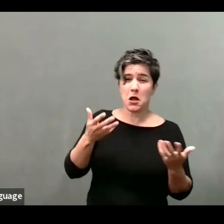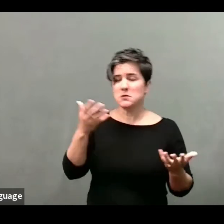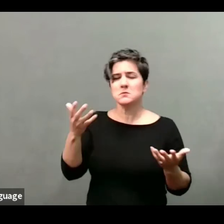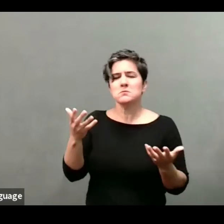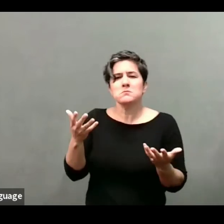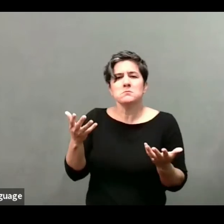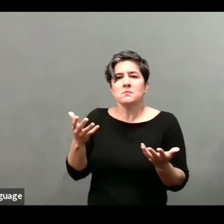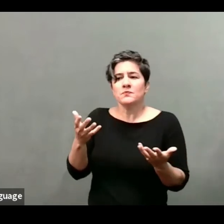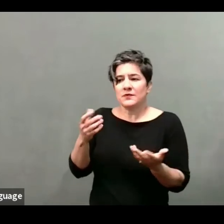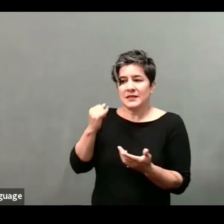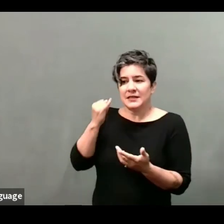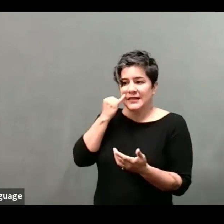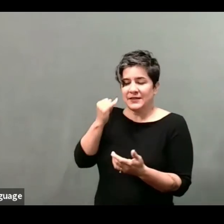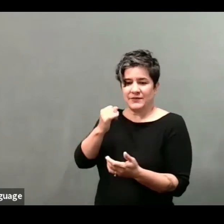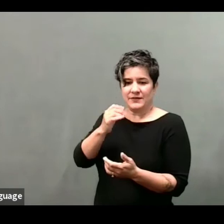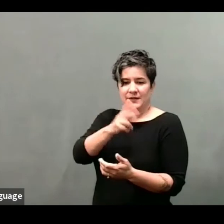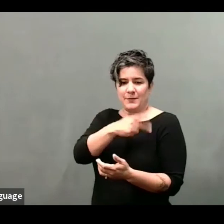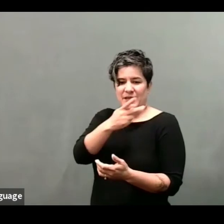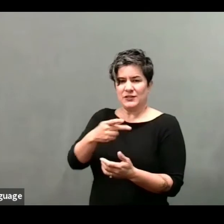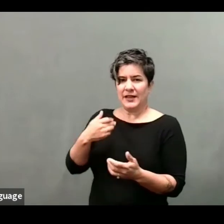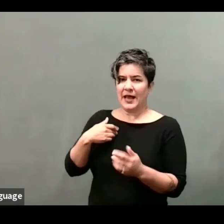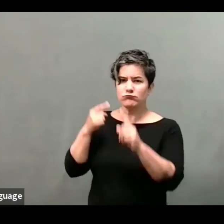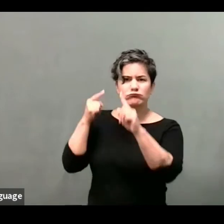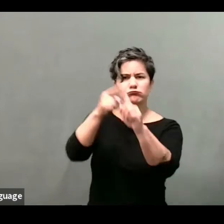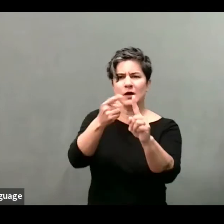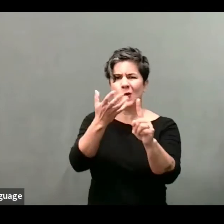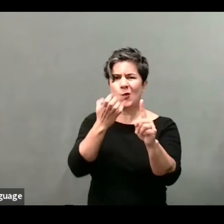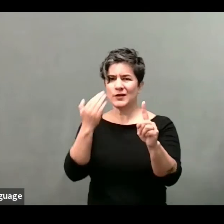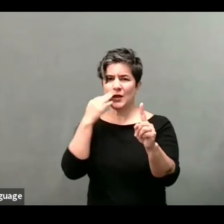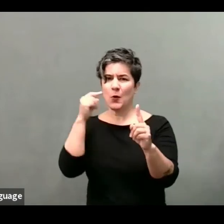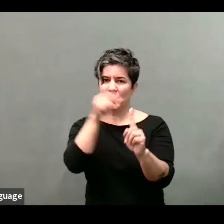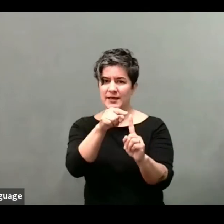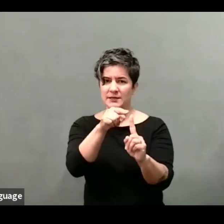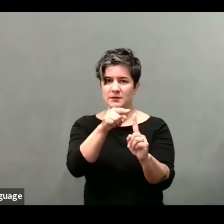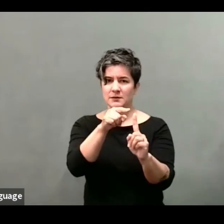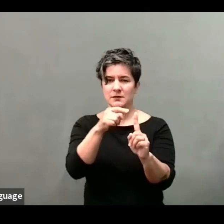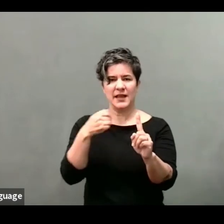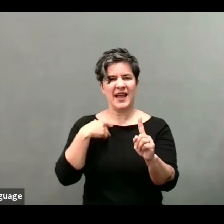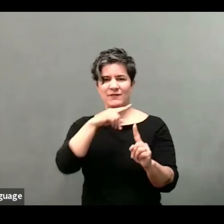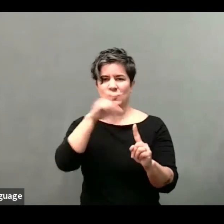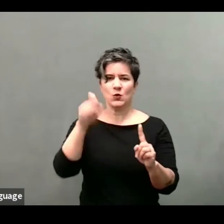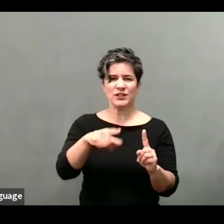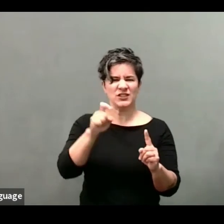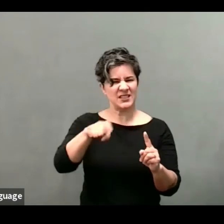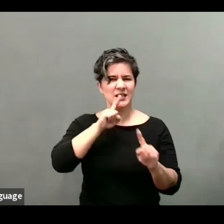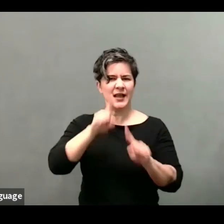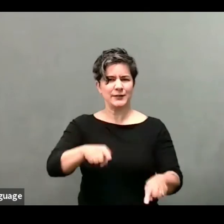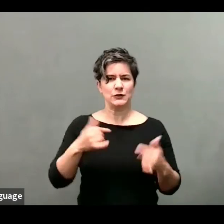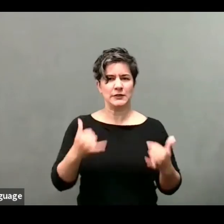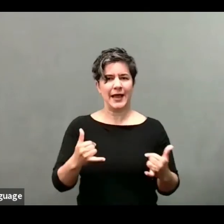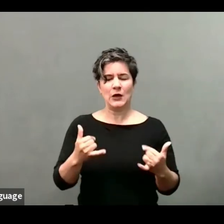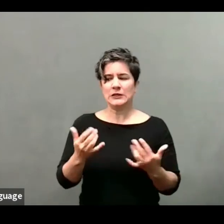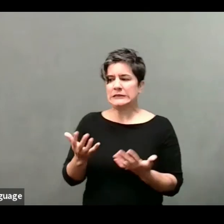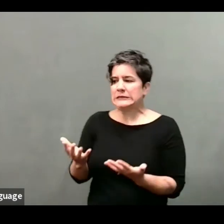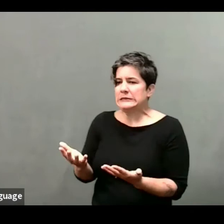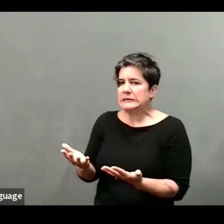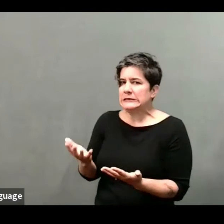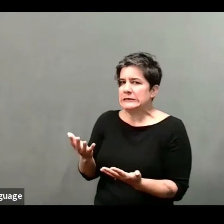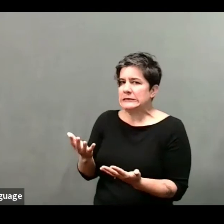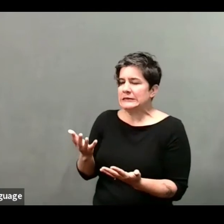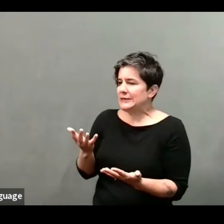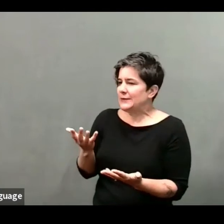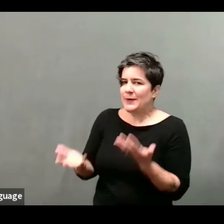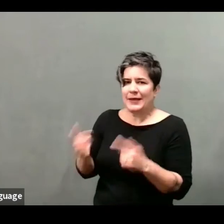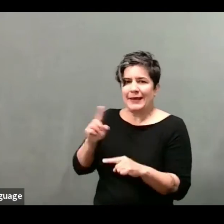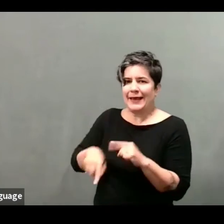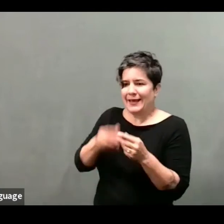with a very specific expectation or need to have a question in their mind answered, this may not satisfy